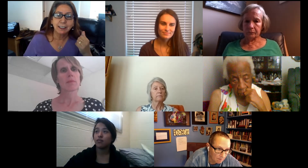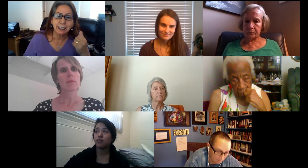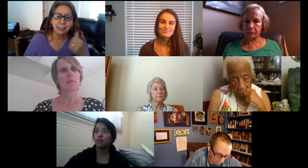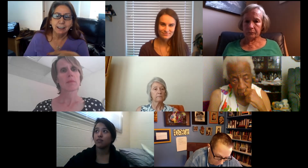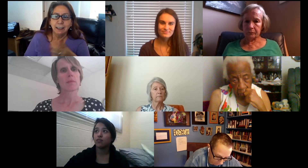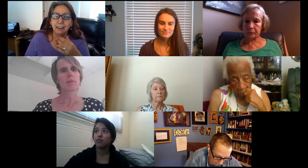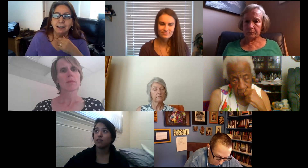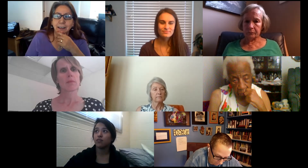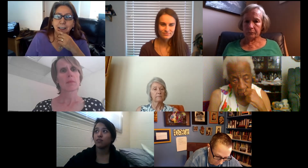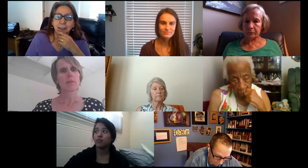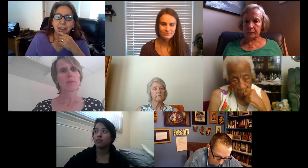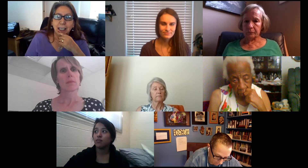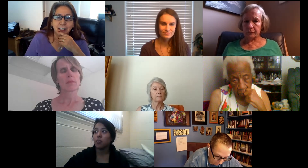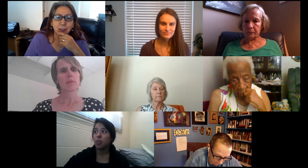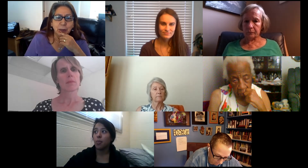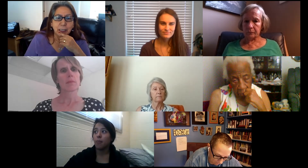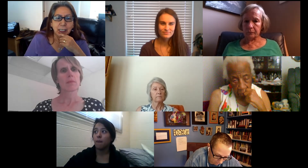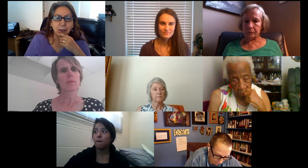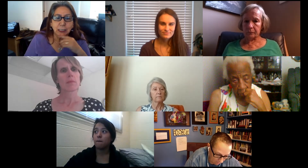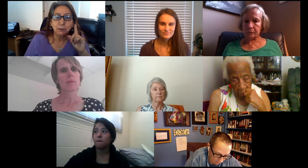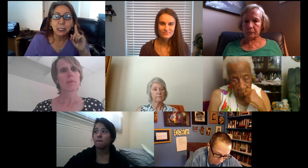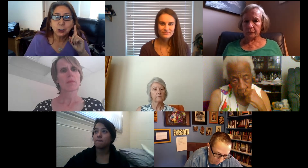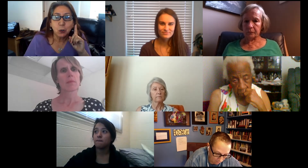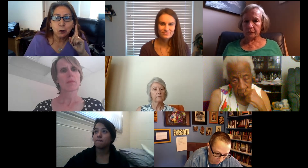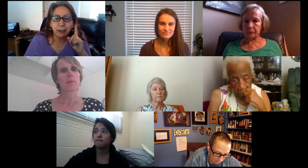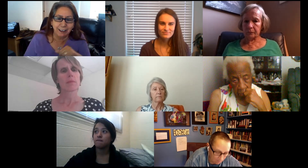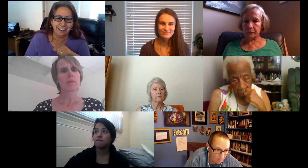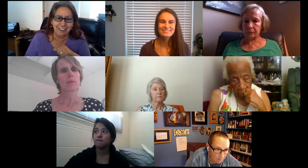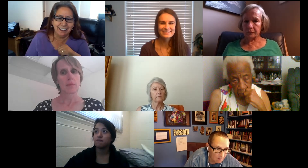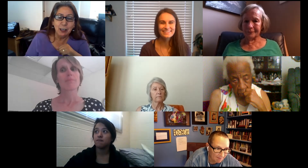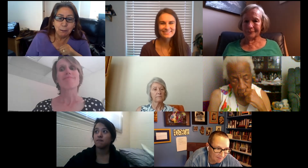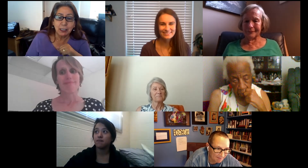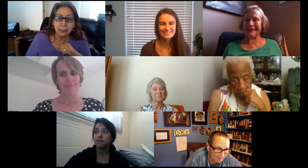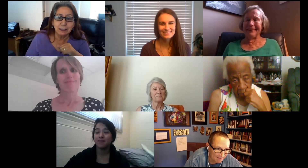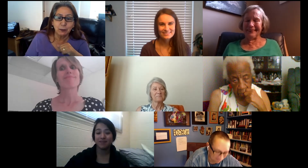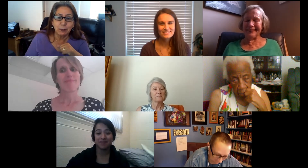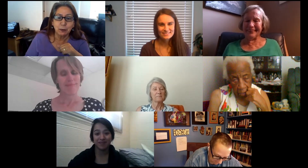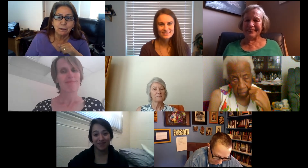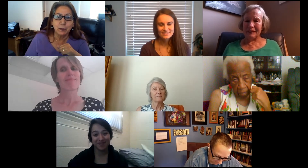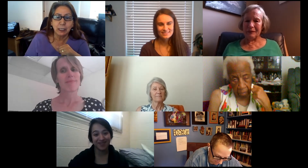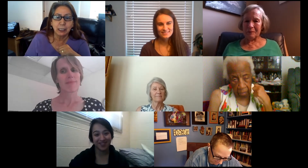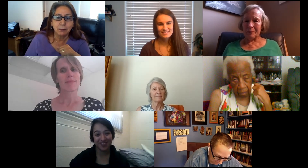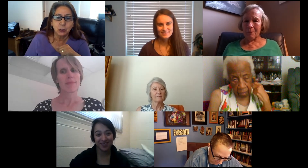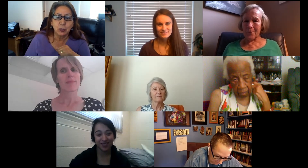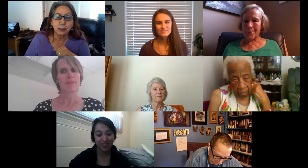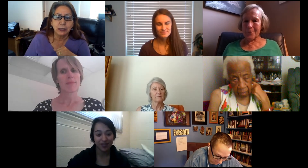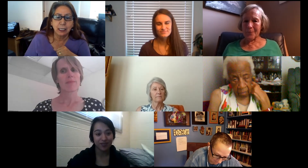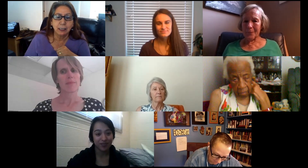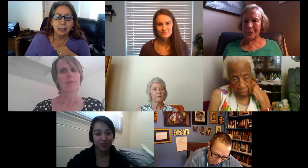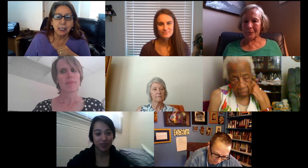like Kathy told me right now, speak slower because it's very important for them to understand. If